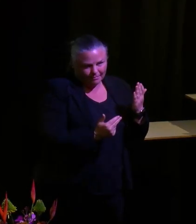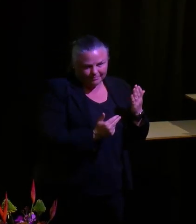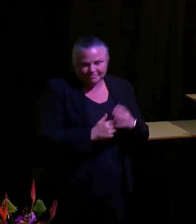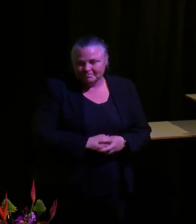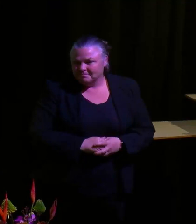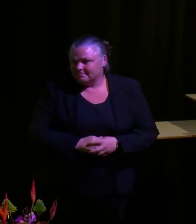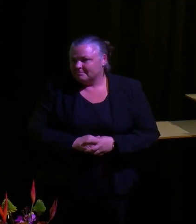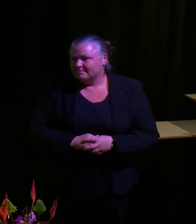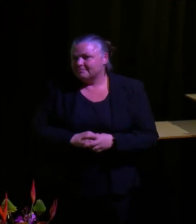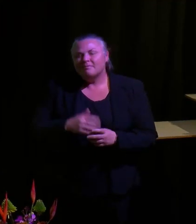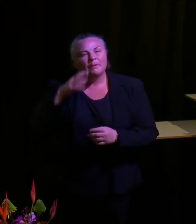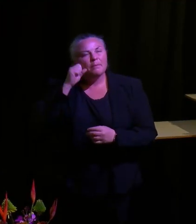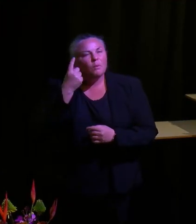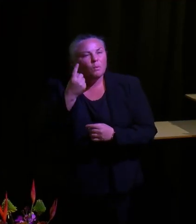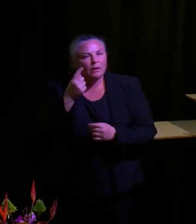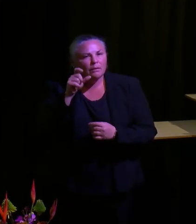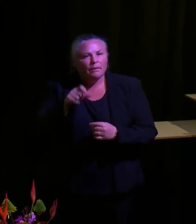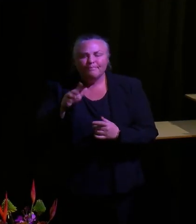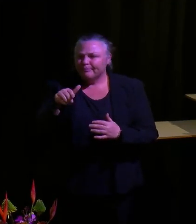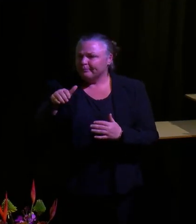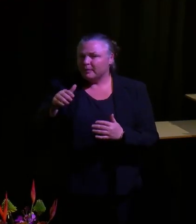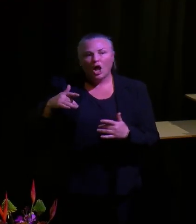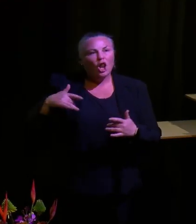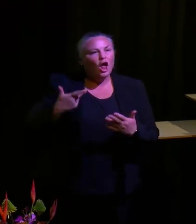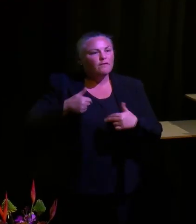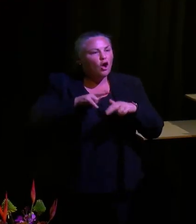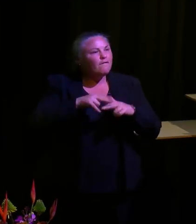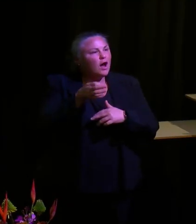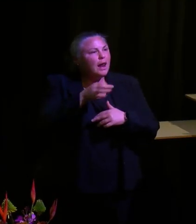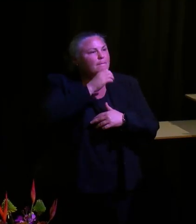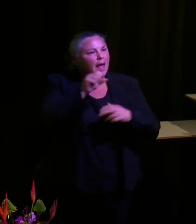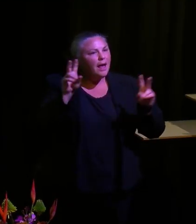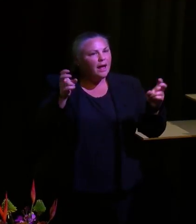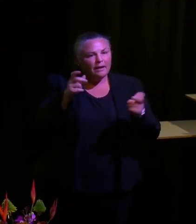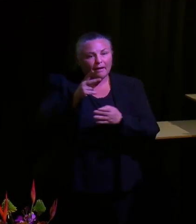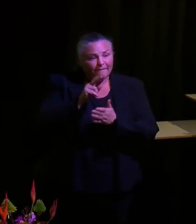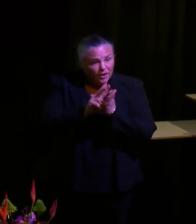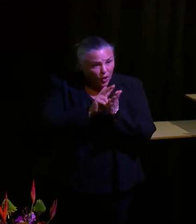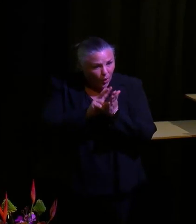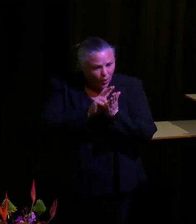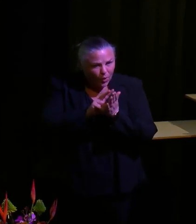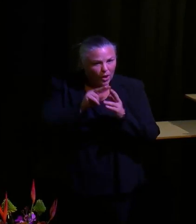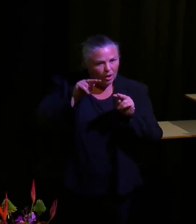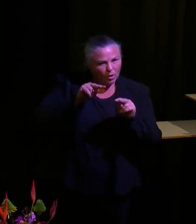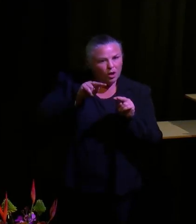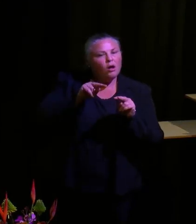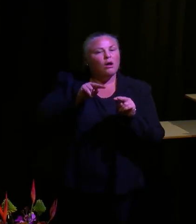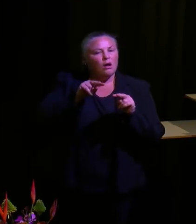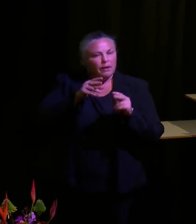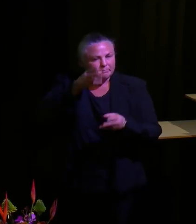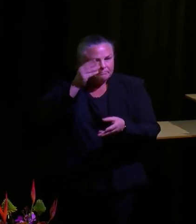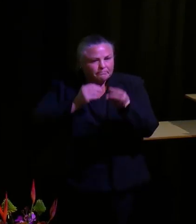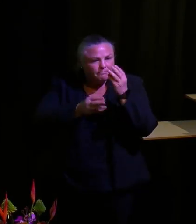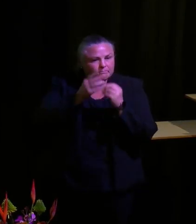the documentary, you know, the Life of an Island Man. They re-looked at those, and they looked at and they took away information from